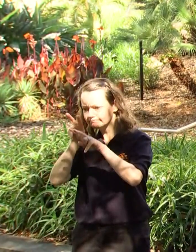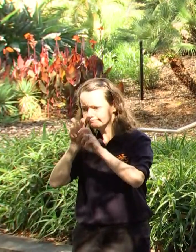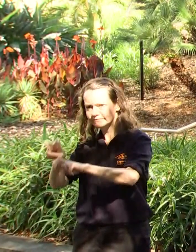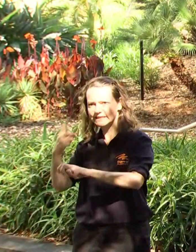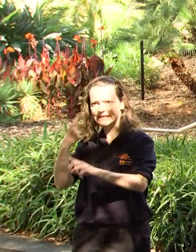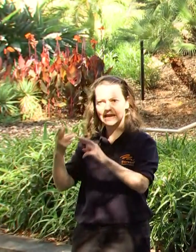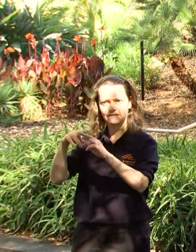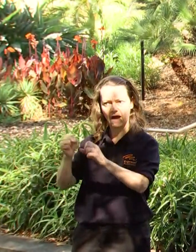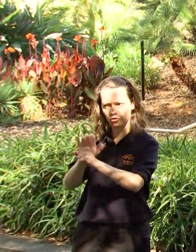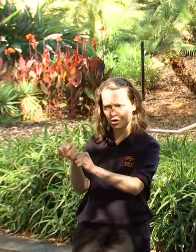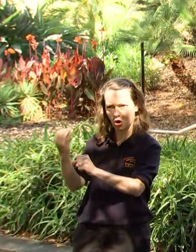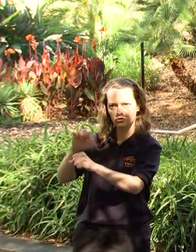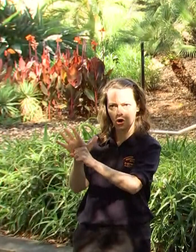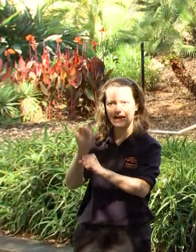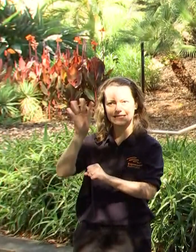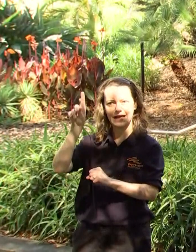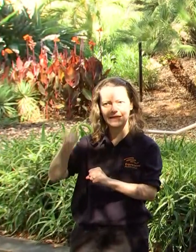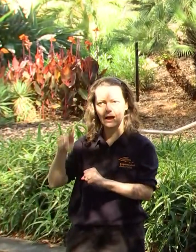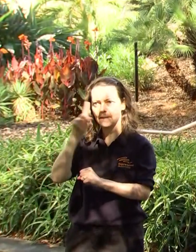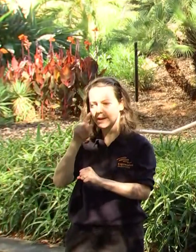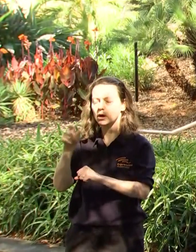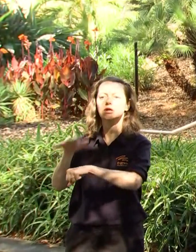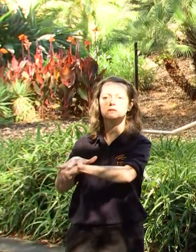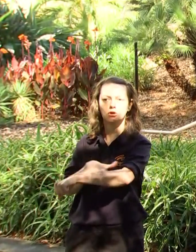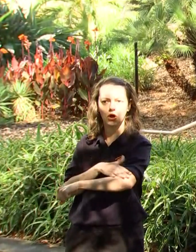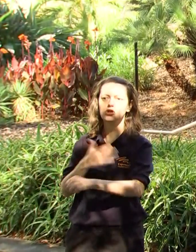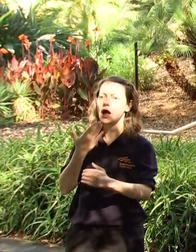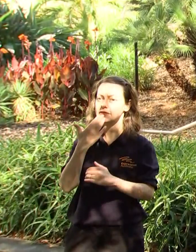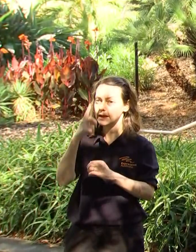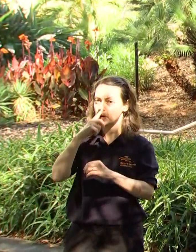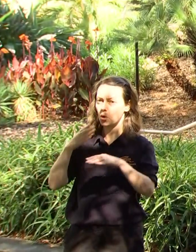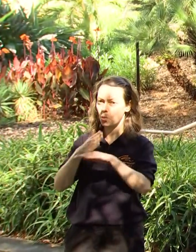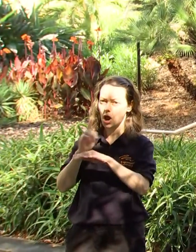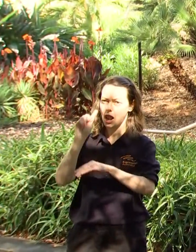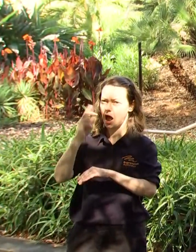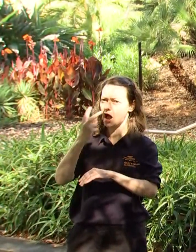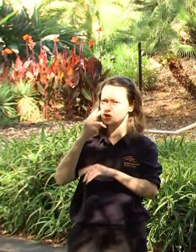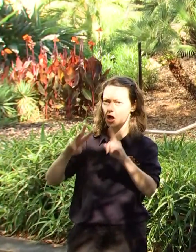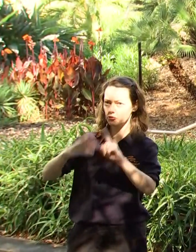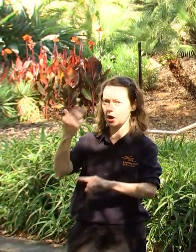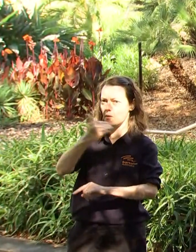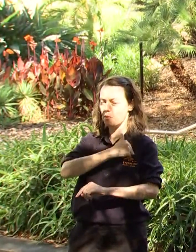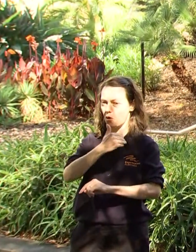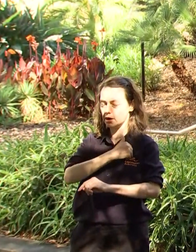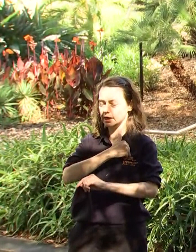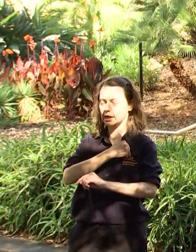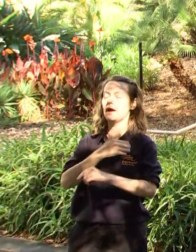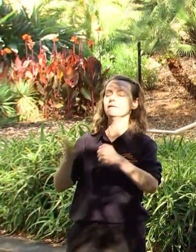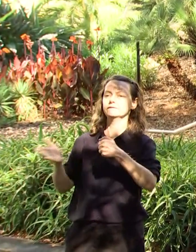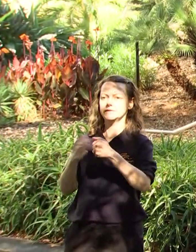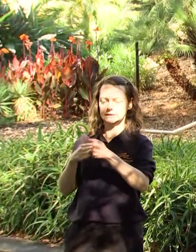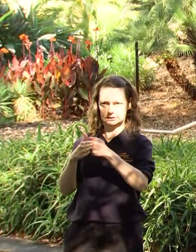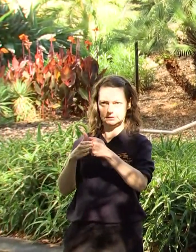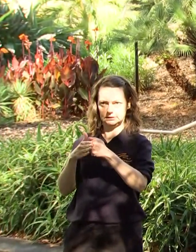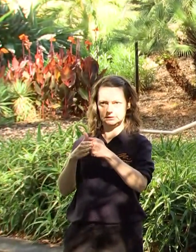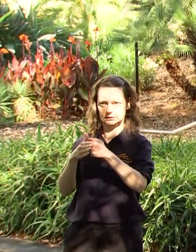and their contractors who've worked throughout the night to get that system back up and running. It is now back up and running. I'm advised, just as